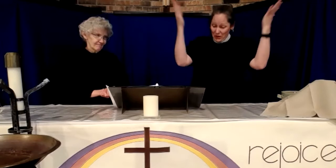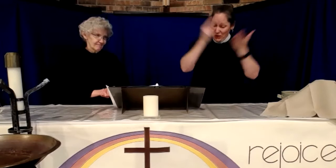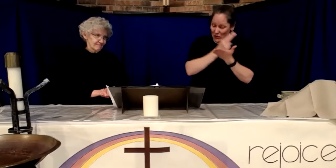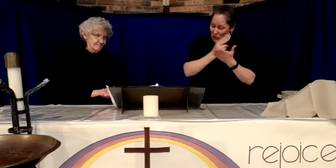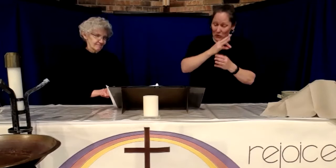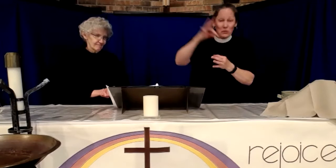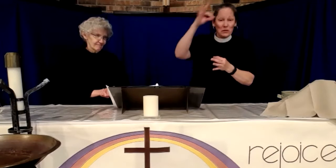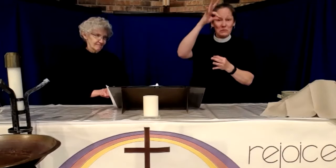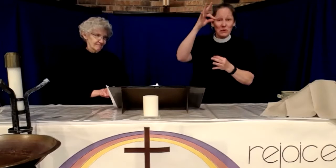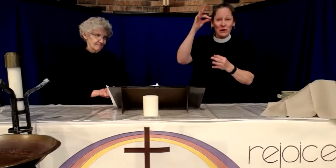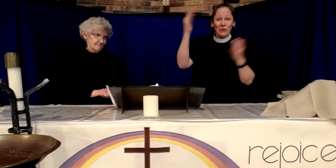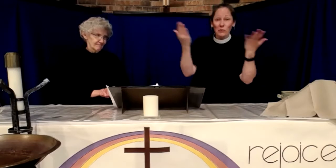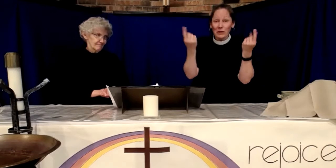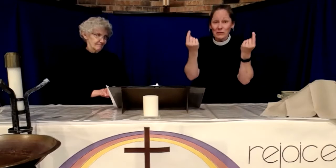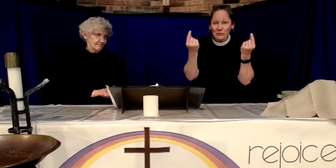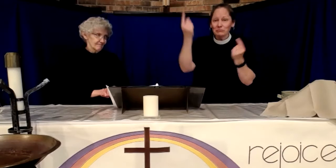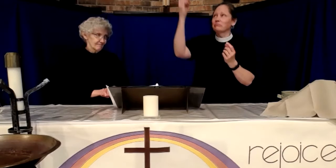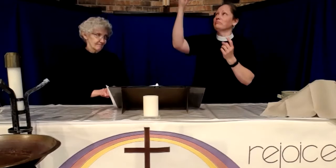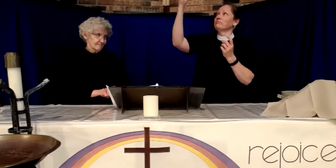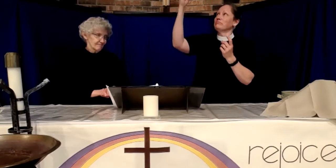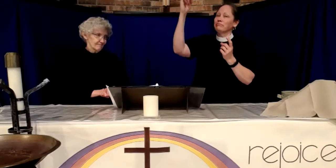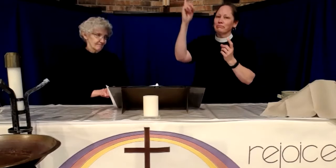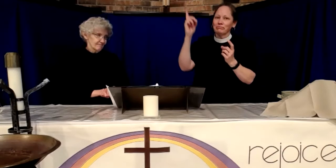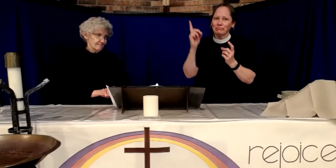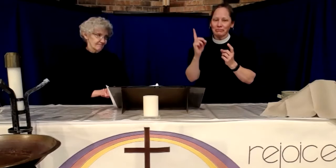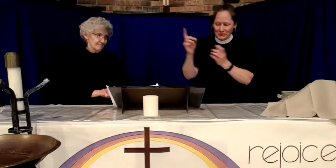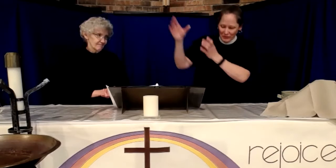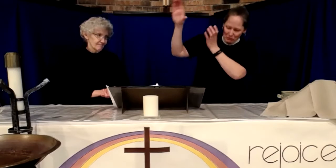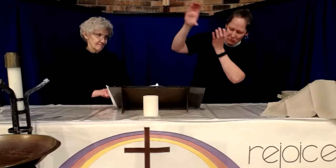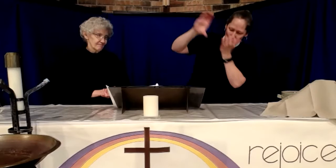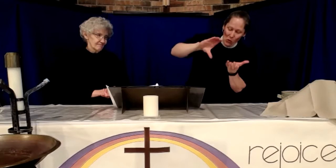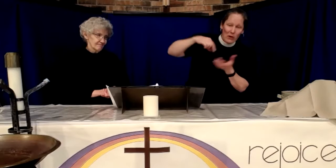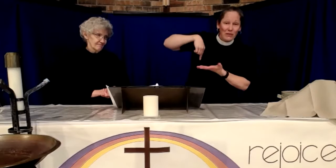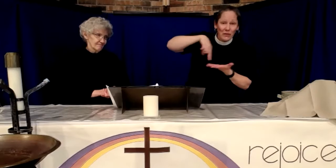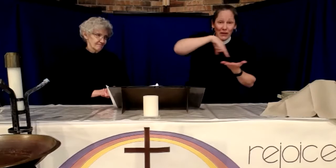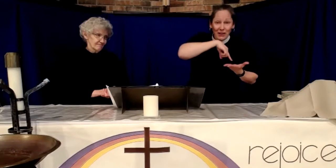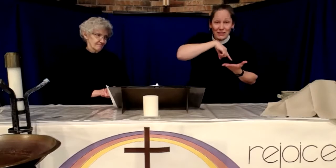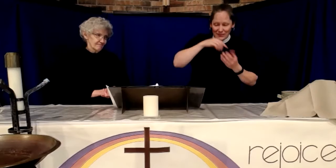Come and celebrate that the Holy Spirit comes to us